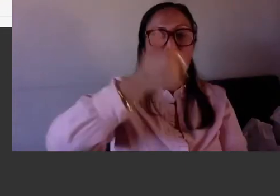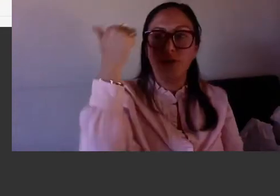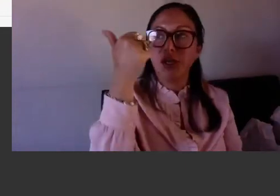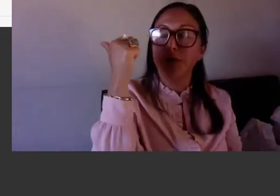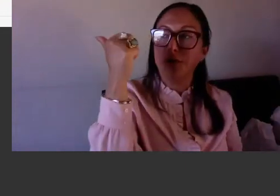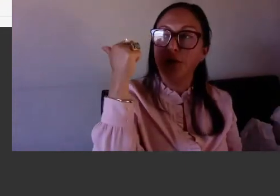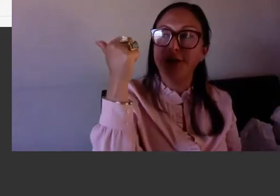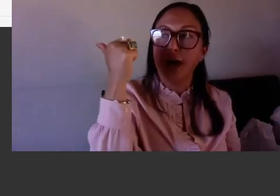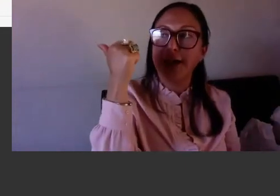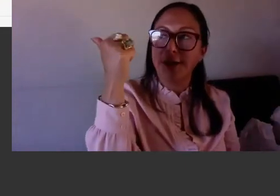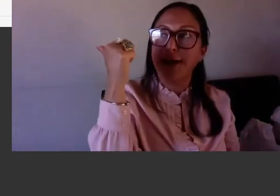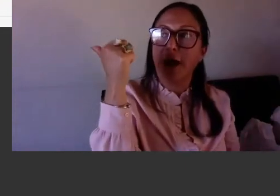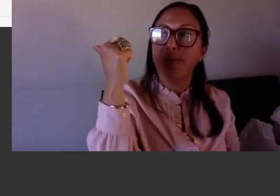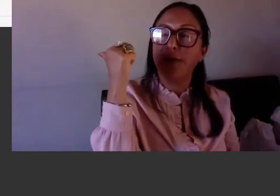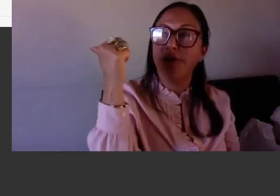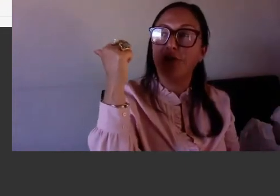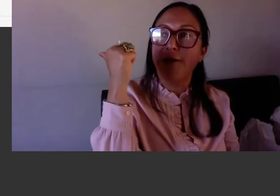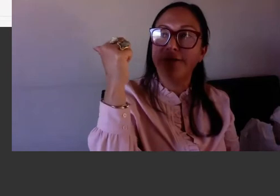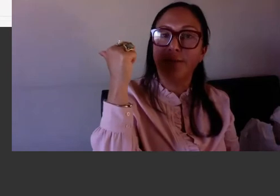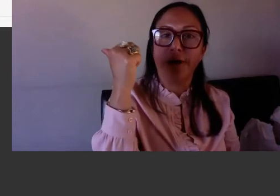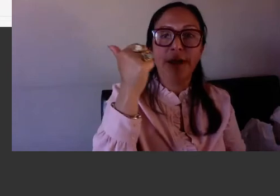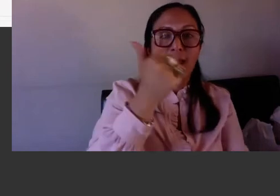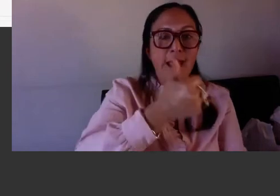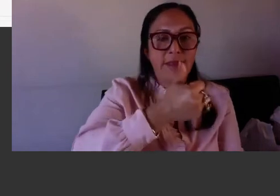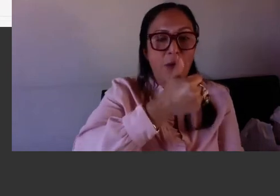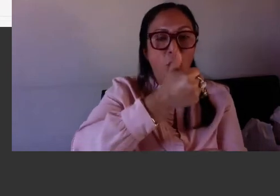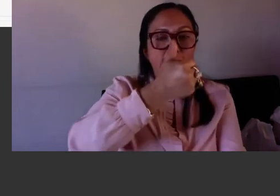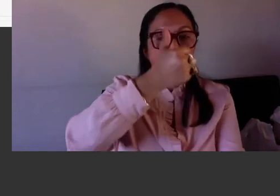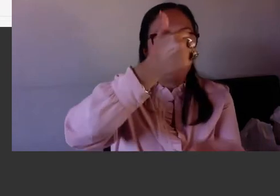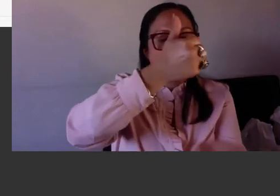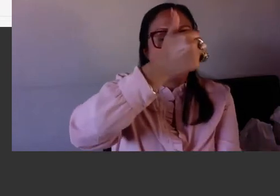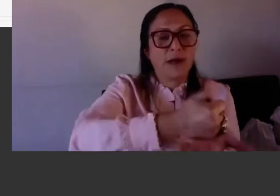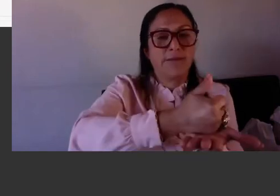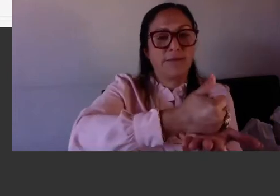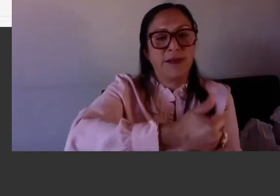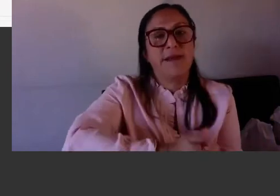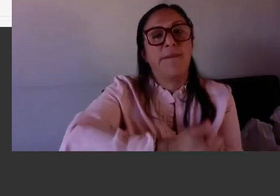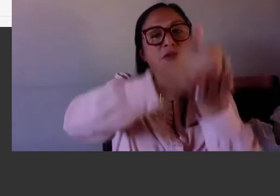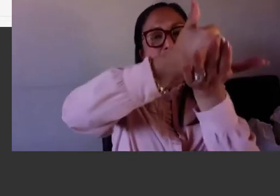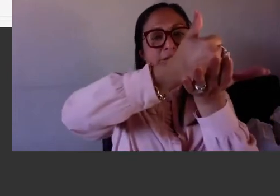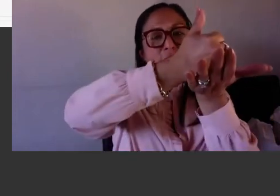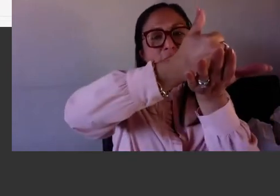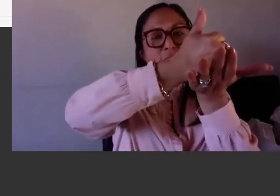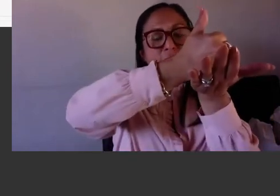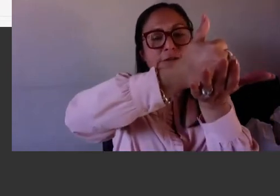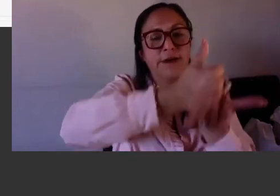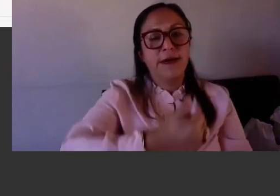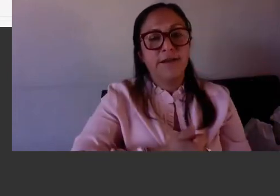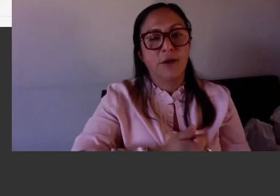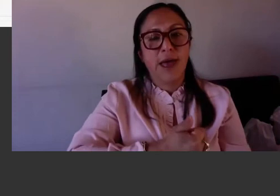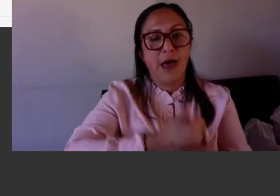up, you're hitchhiking, you need help, you need to drive somewhere, and that the car comes and picks you up and drives you